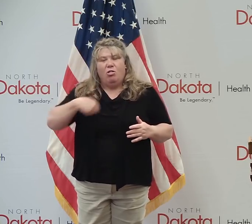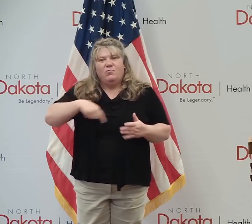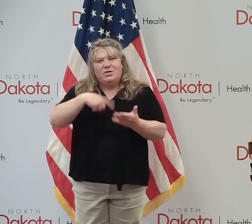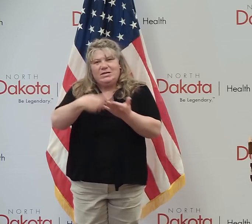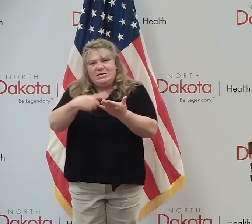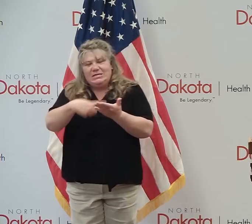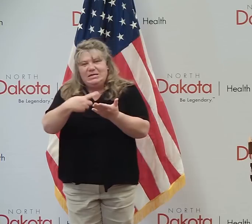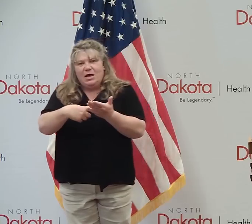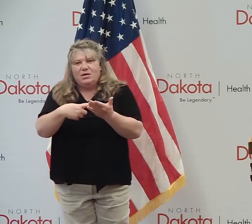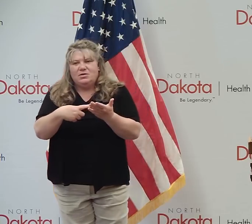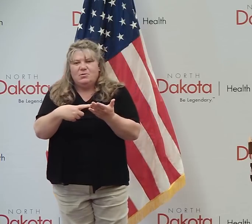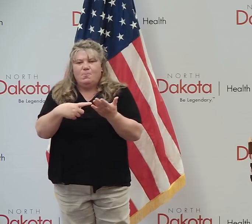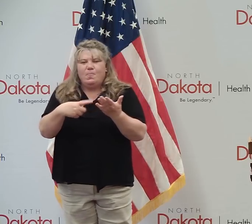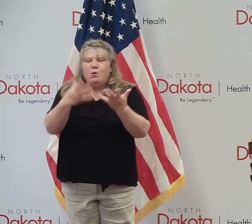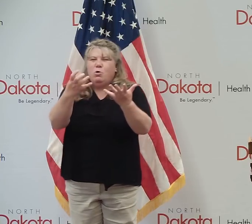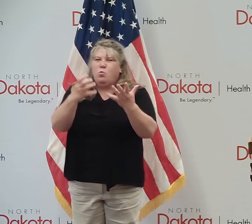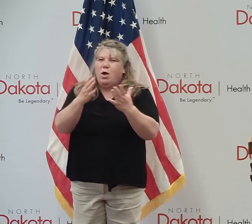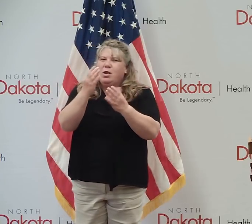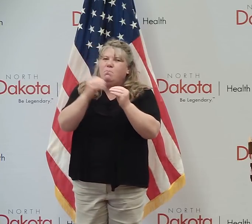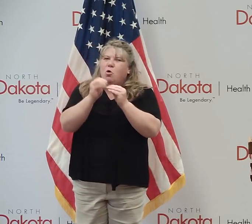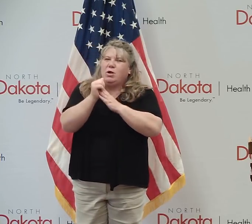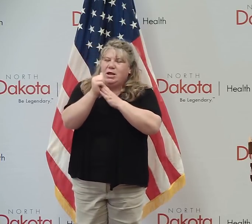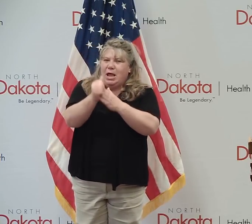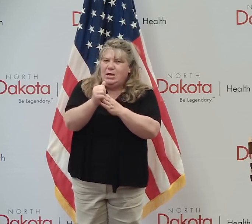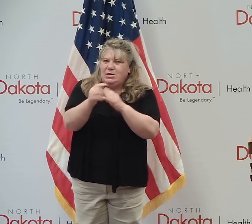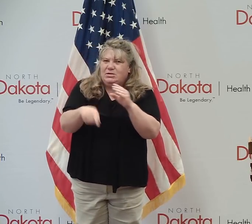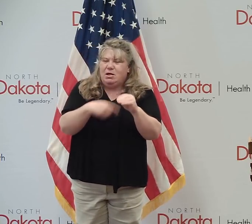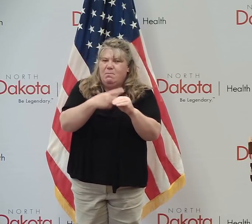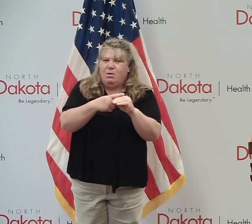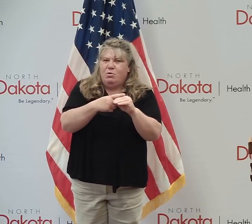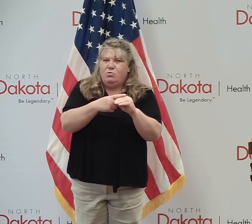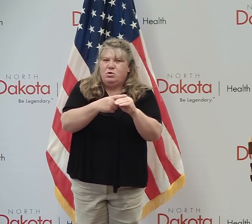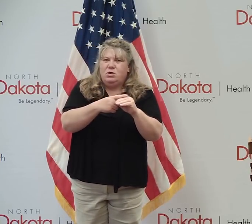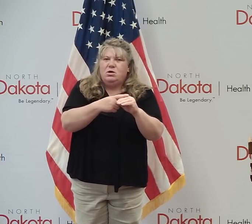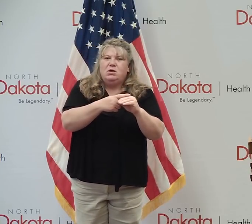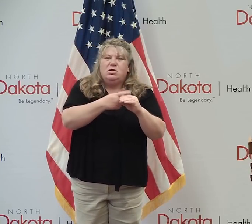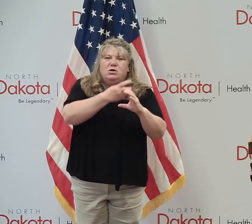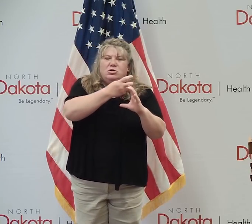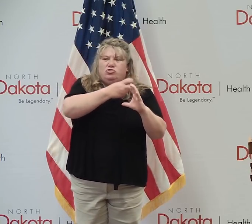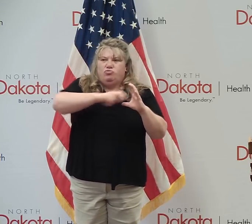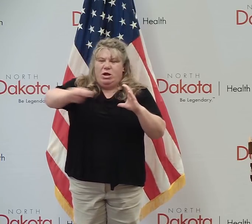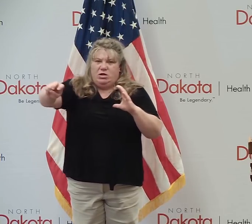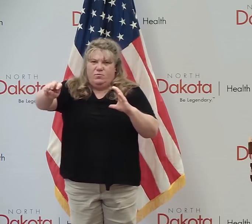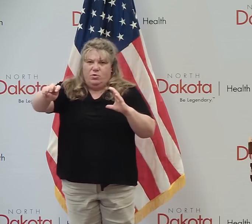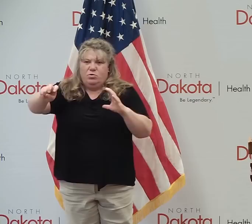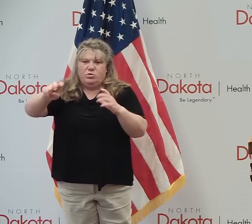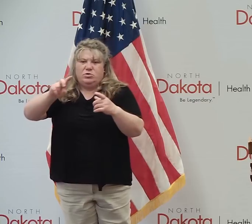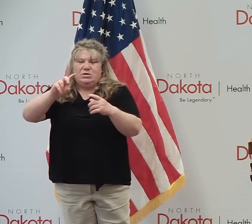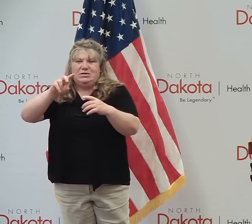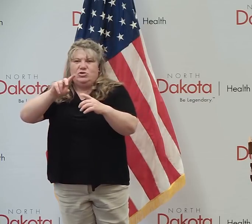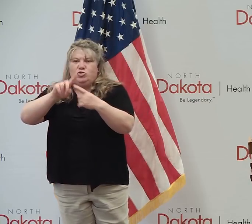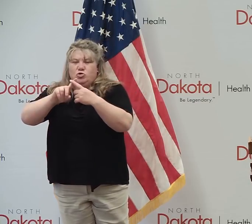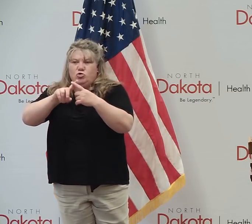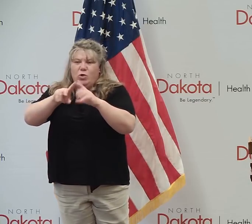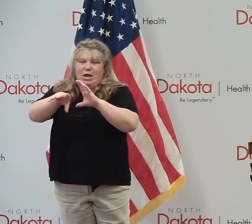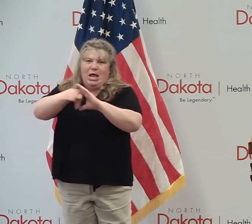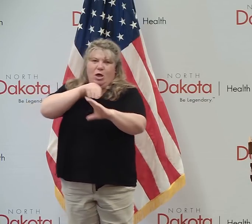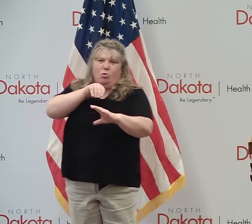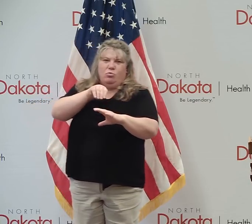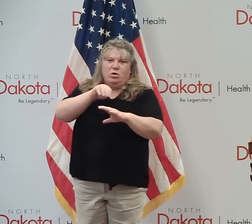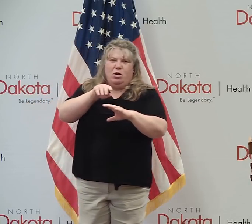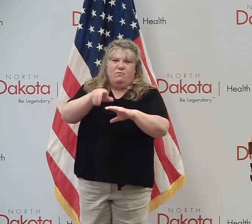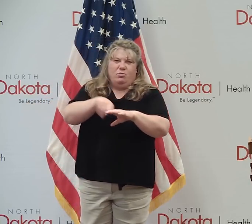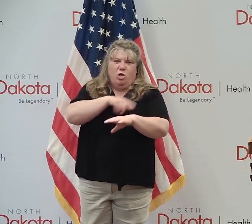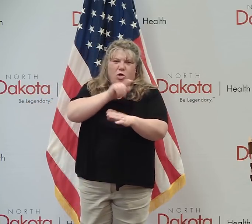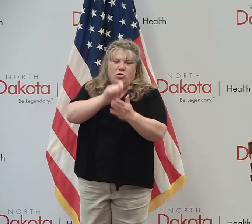either clarity on guidance relative to transfers in and out of long-term care, and also a broader discussion about if there's a